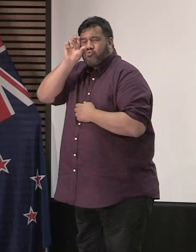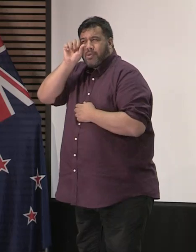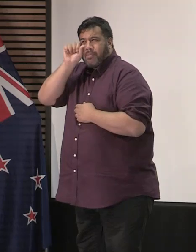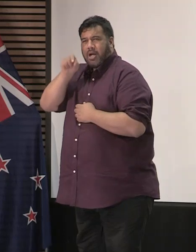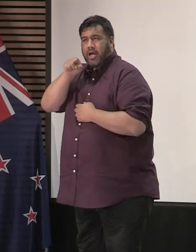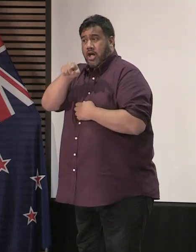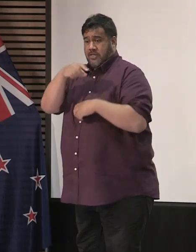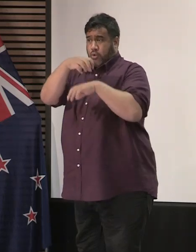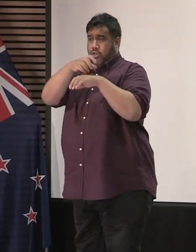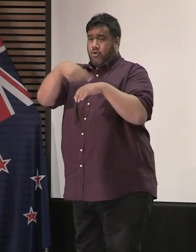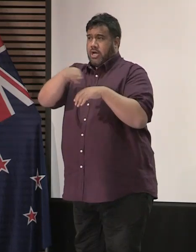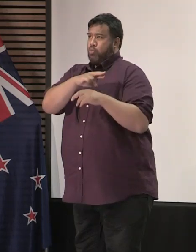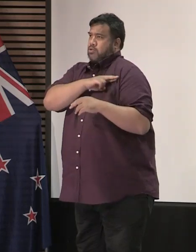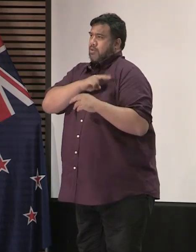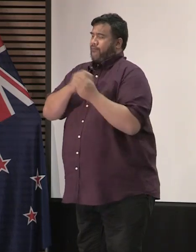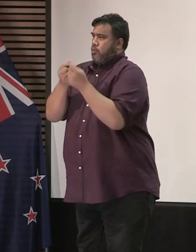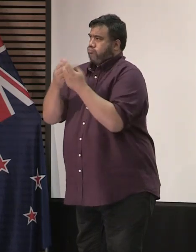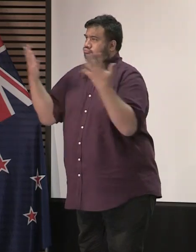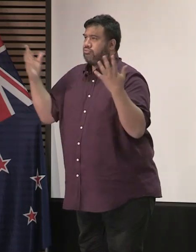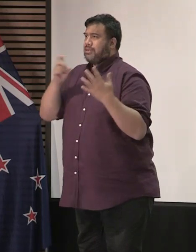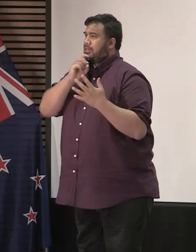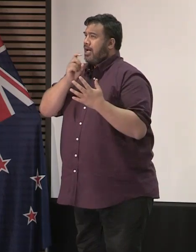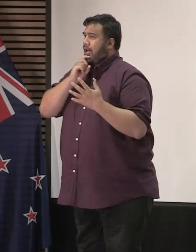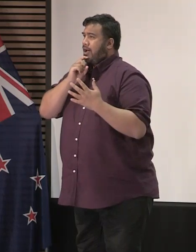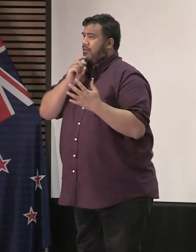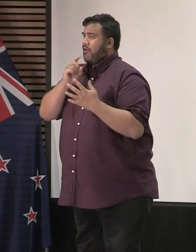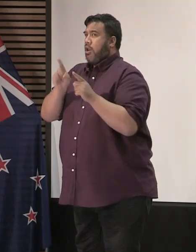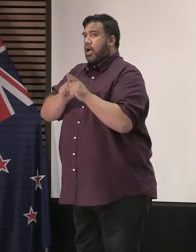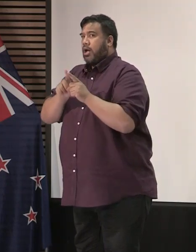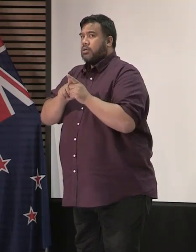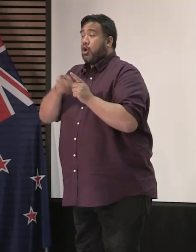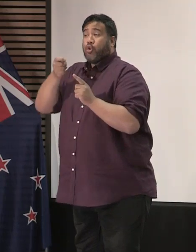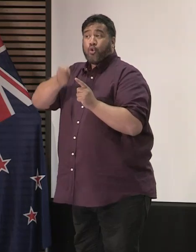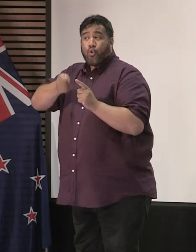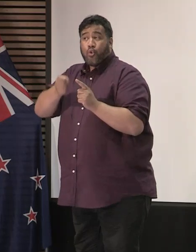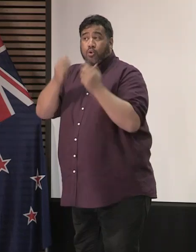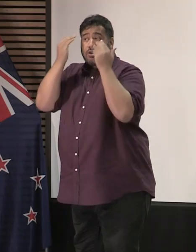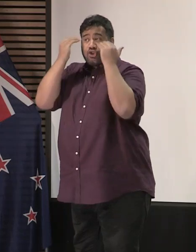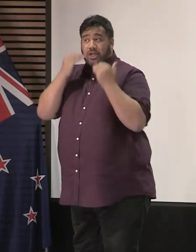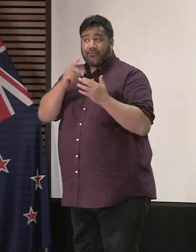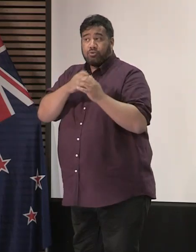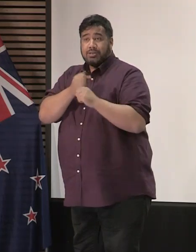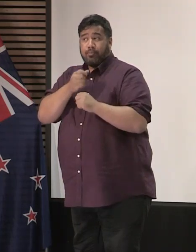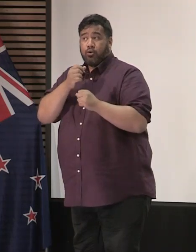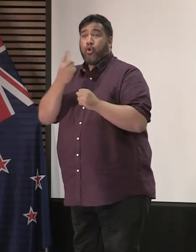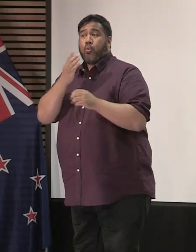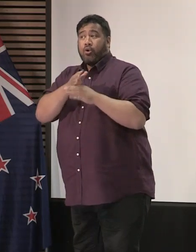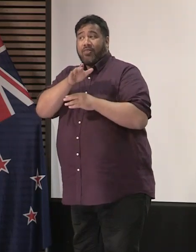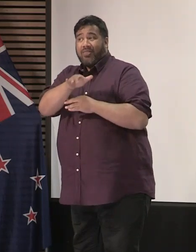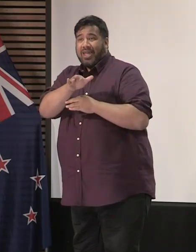individuals, including the likes of the judiciary, and there are different rules that can apply around changes that can be made